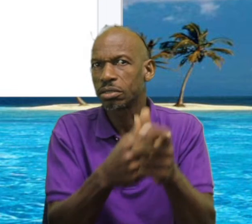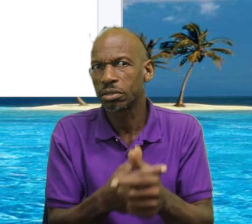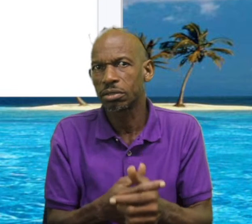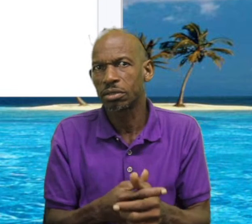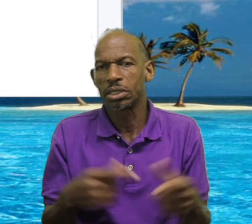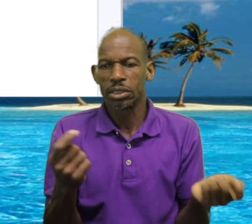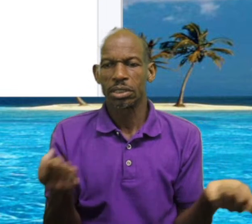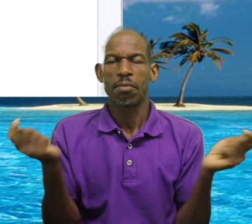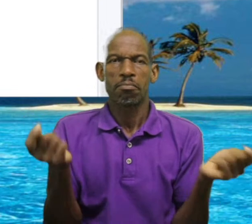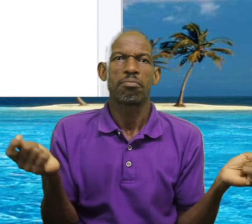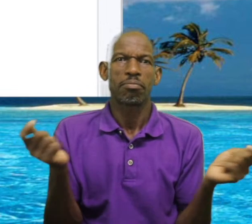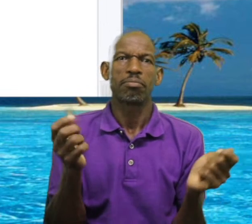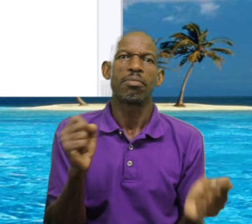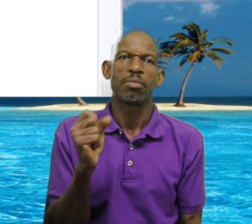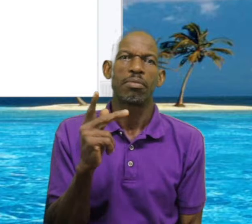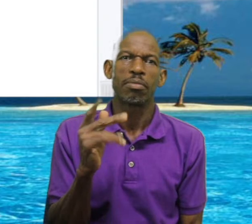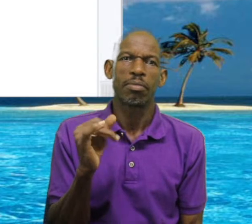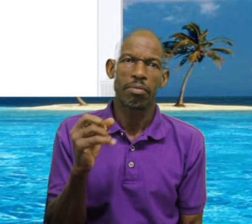So I'm